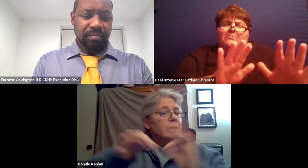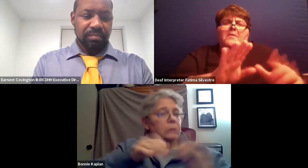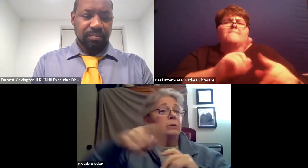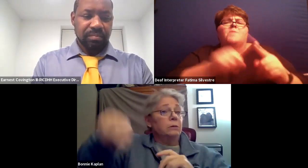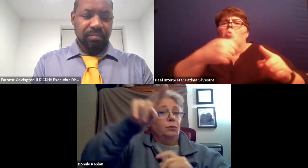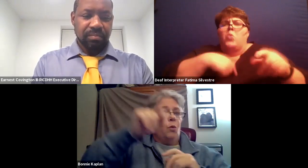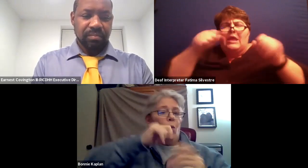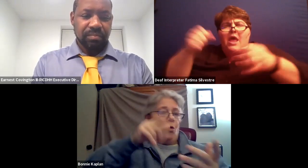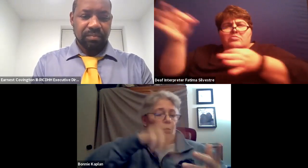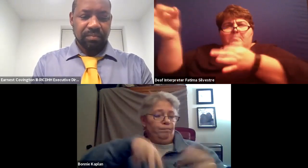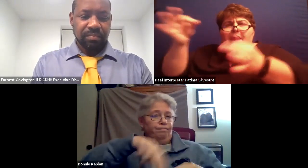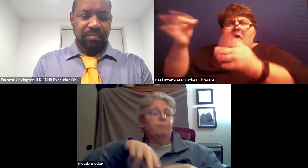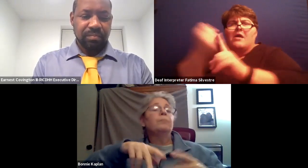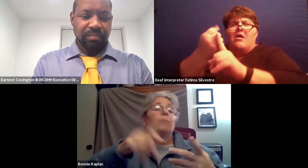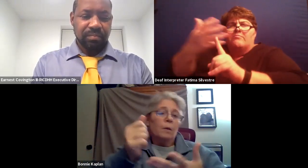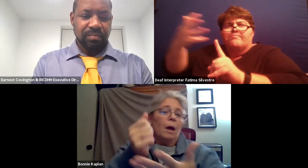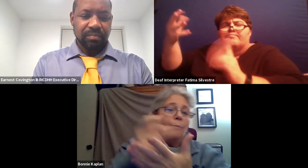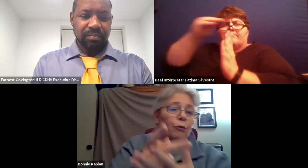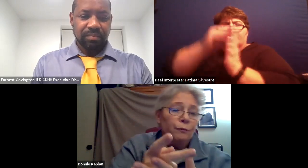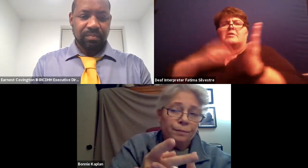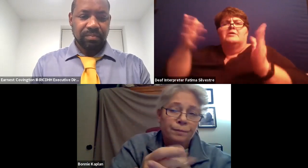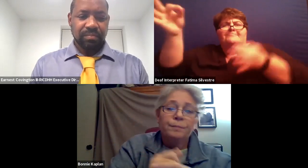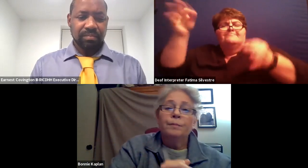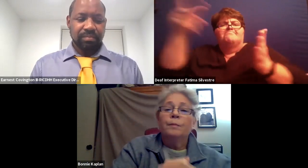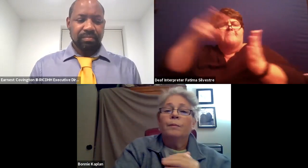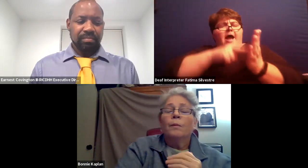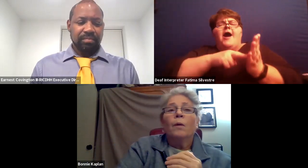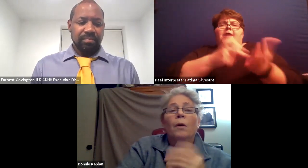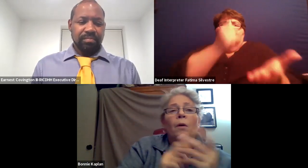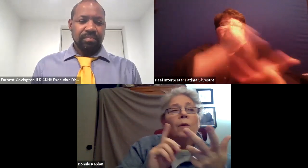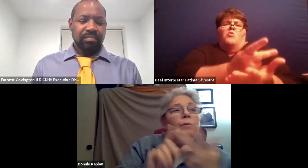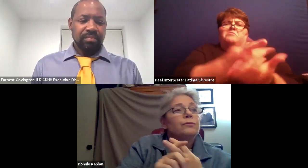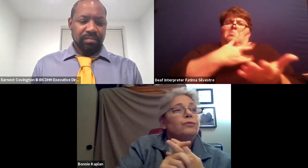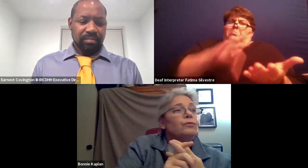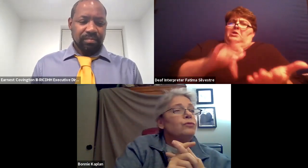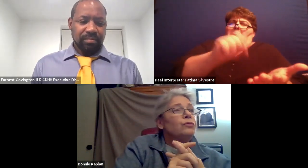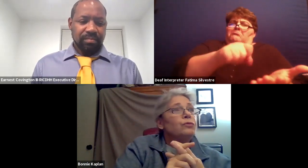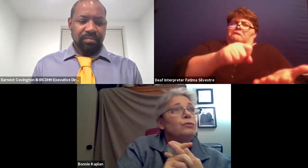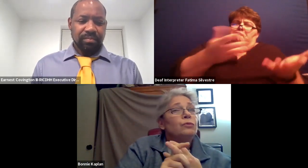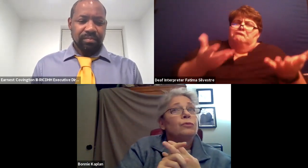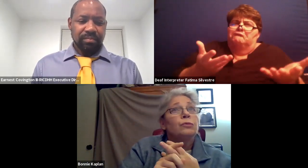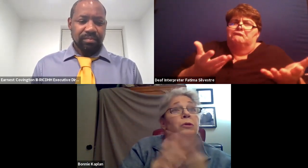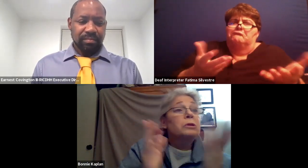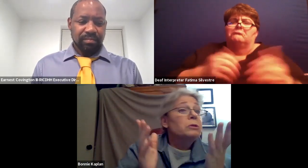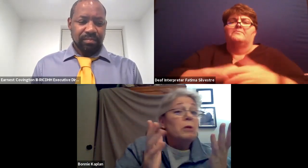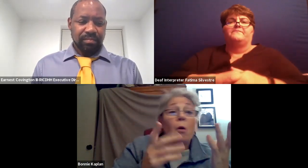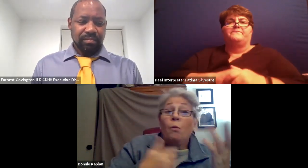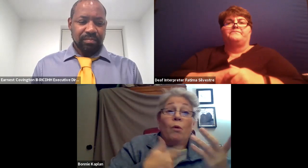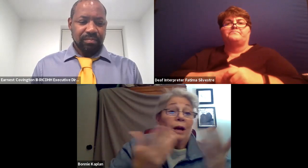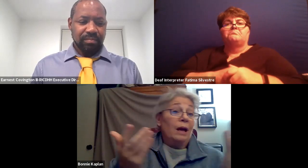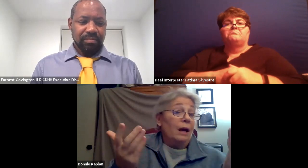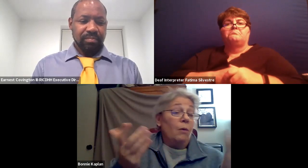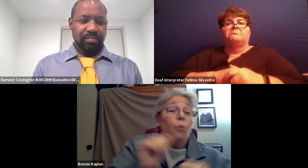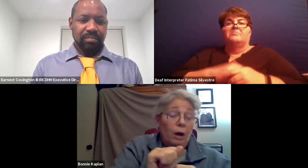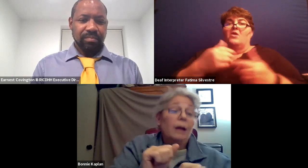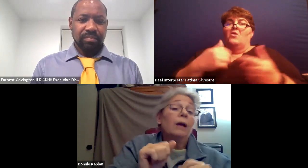for example. We can try to help people understand how important that is, and we can help them get what they need in terms